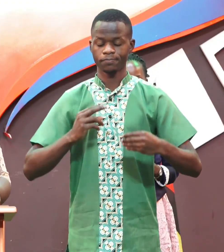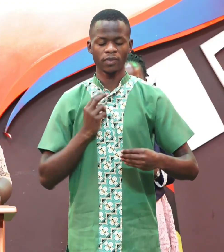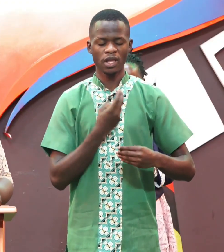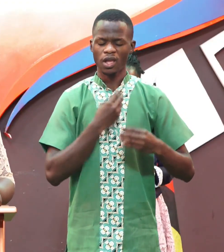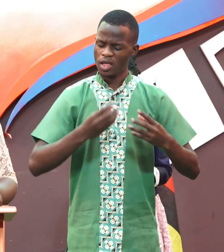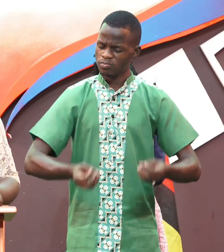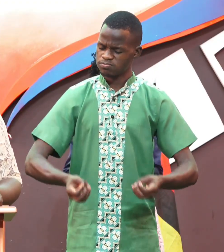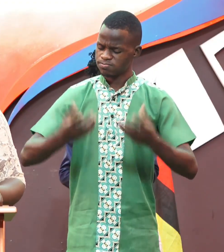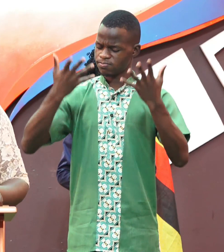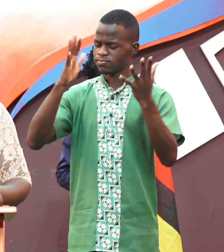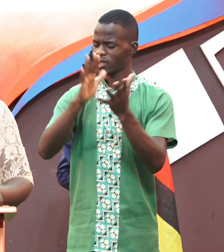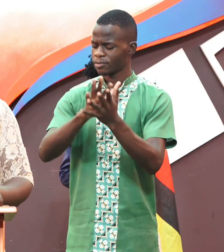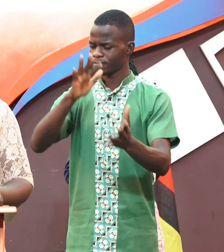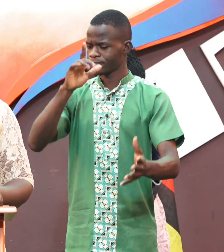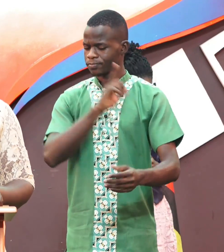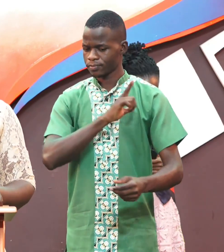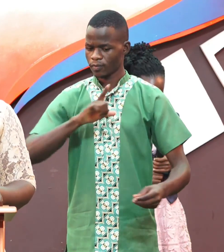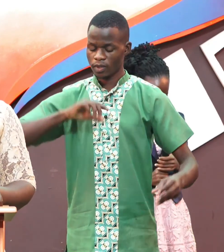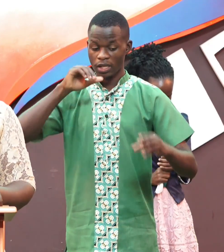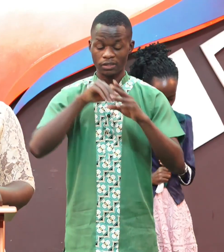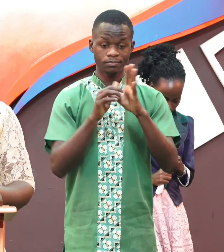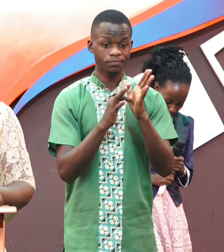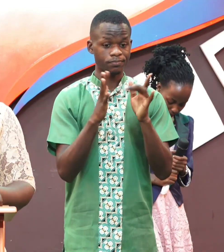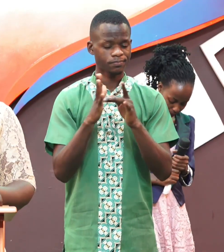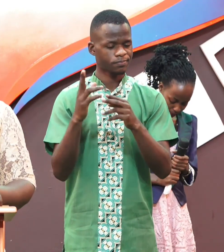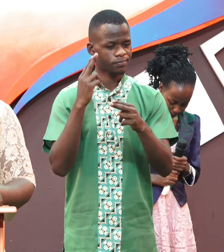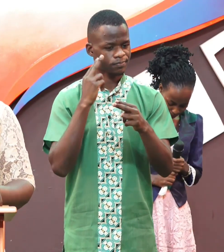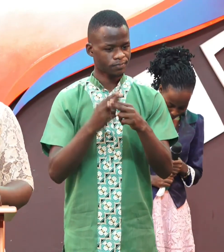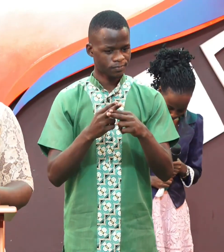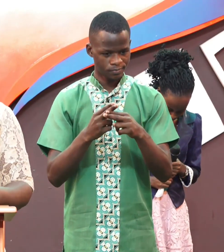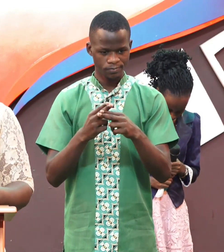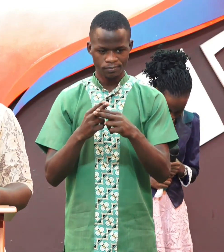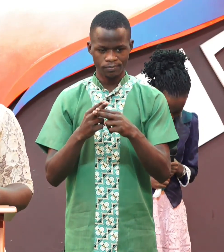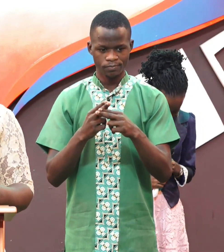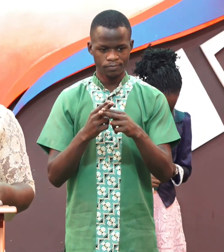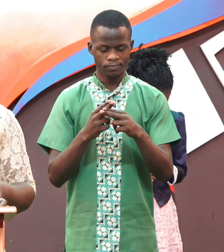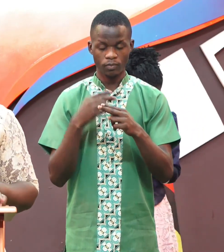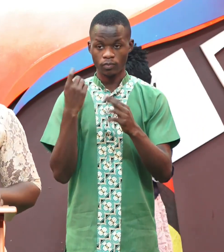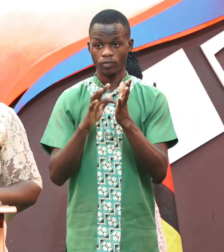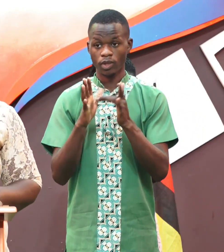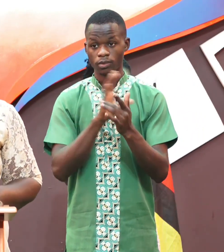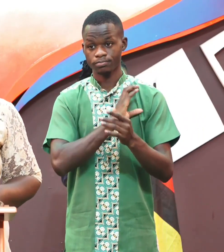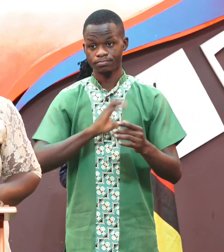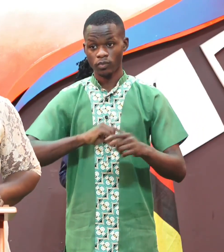Twala ekitiibwa n'ettendo Mukama. Mu linnya erisinga amannya gonna ery'omwana omumika Yesu Kristo Mukama waffe.